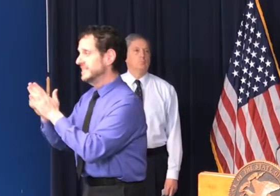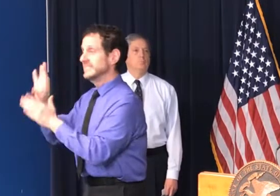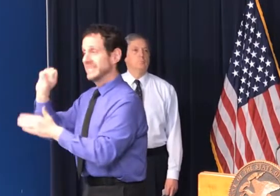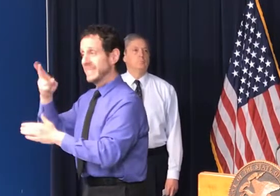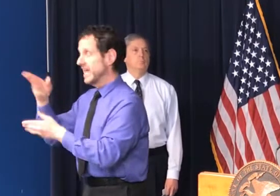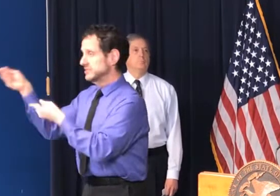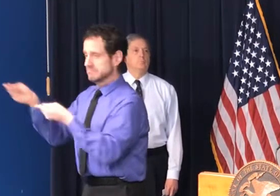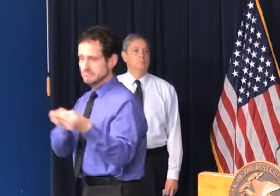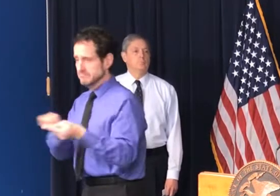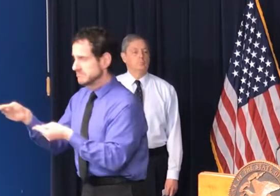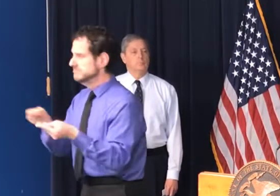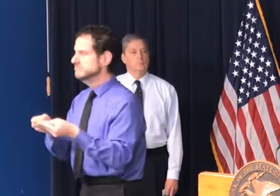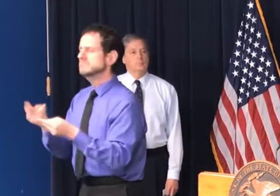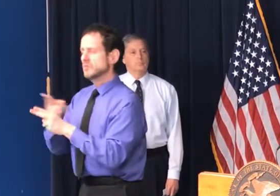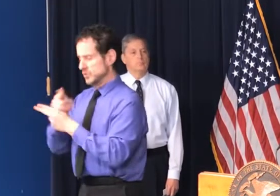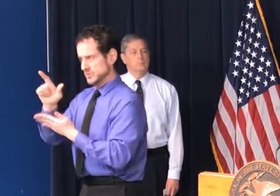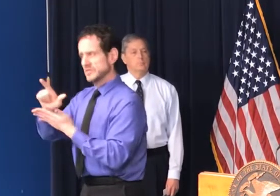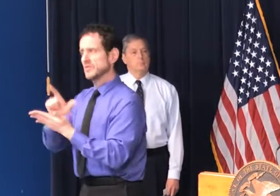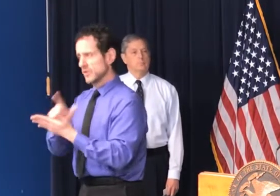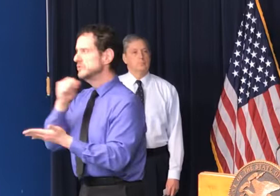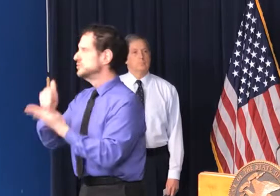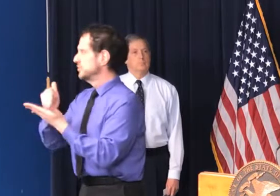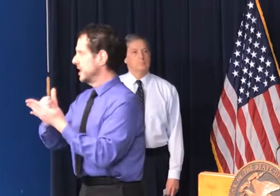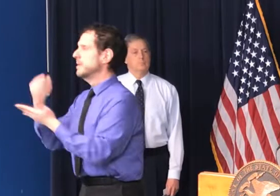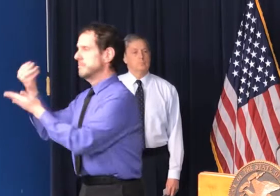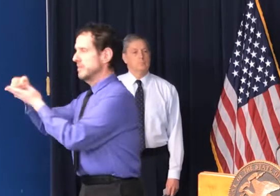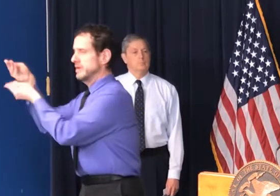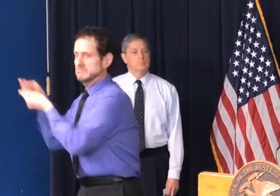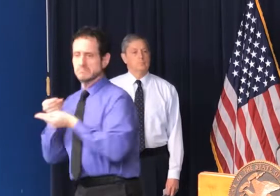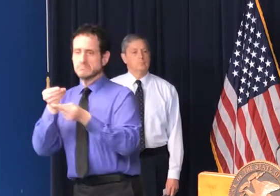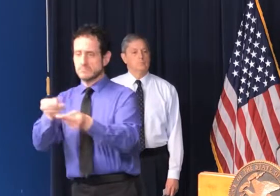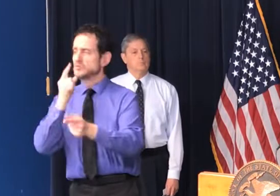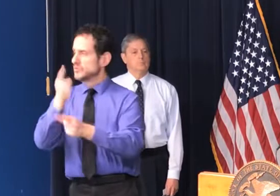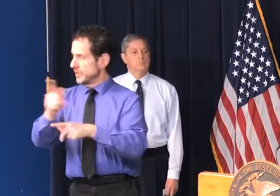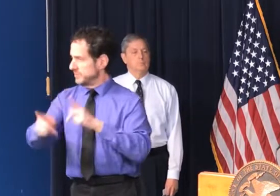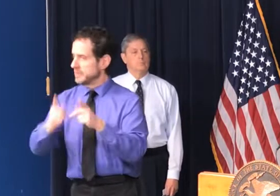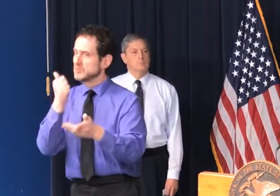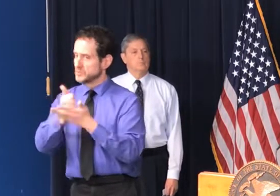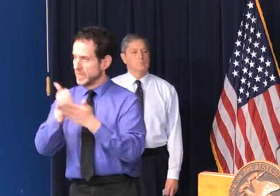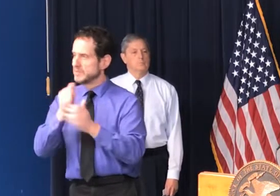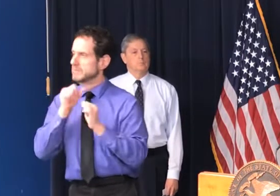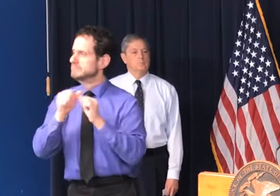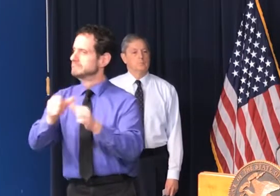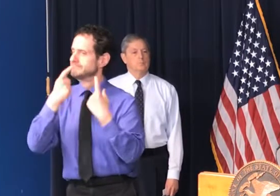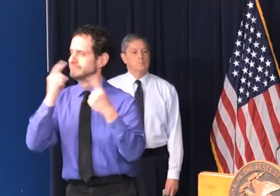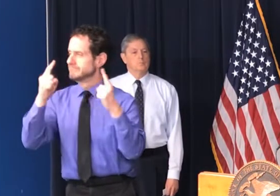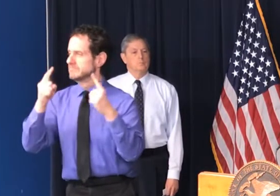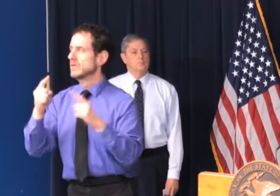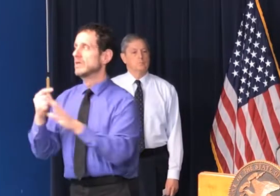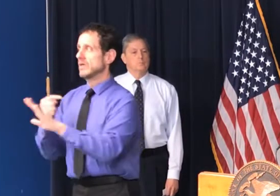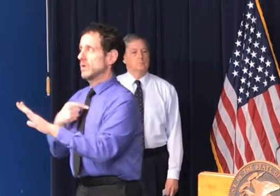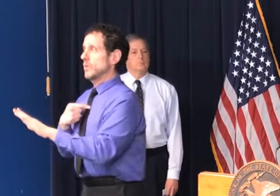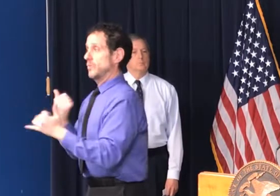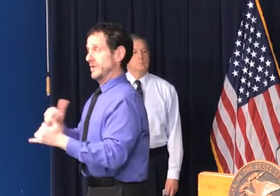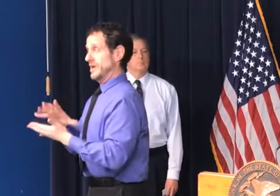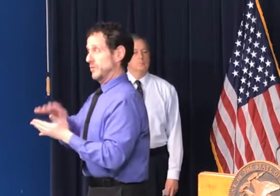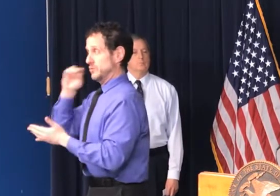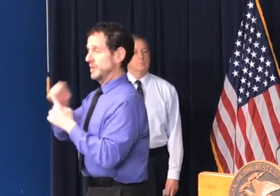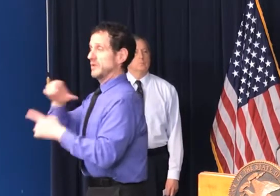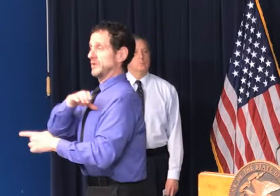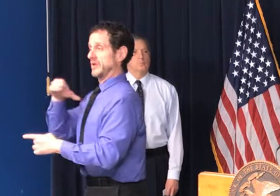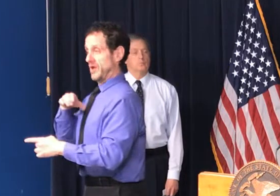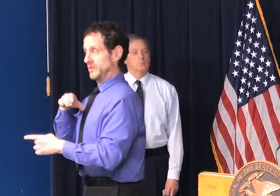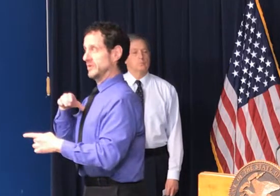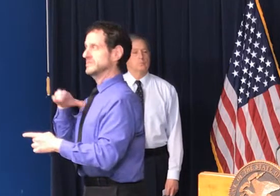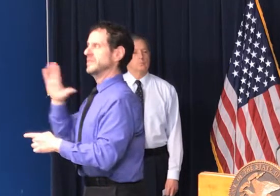legal tools we already have. We are just beginning to learn what is coming out of Congress. And I'm glad to hear